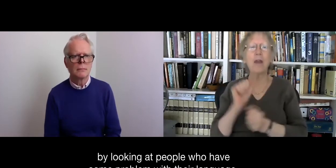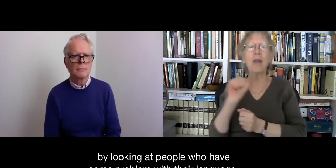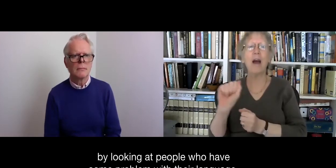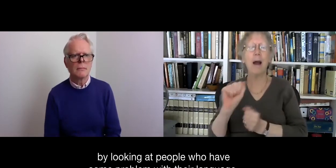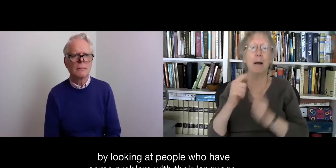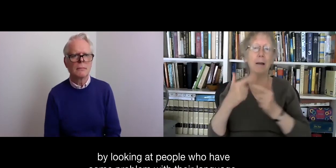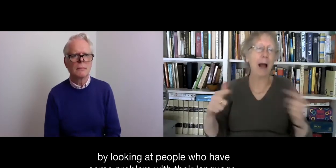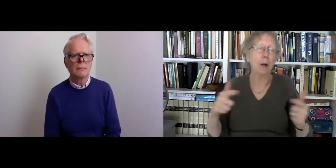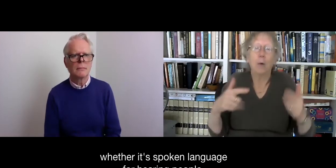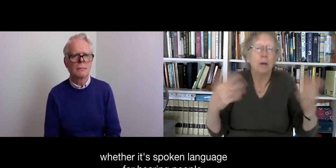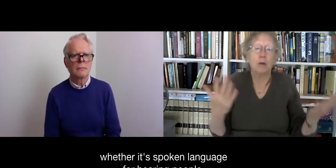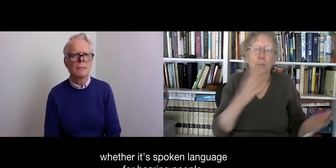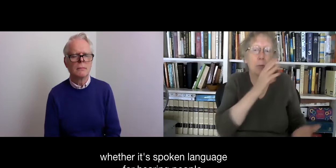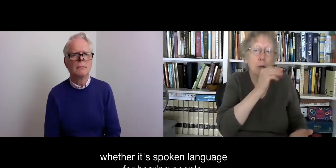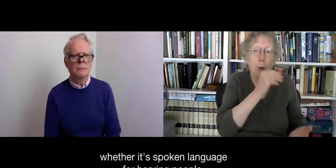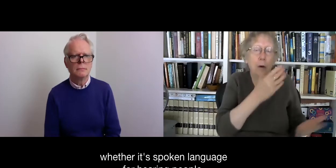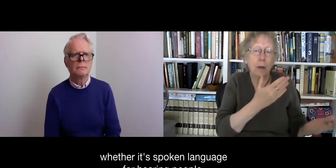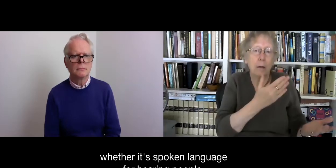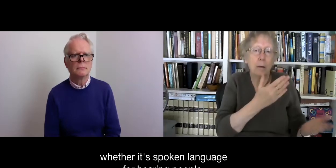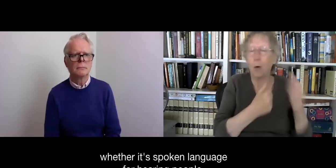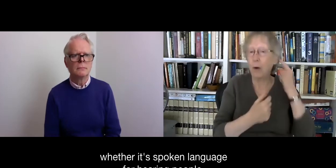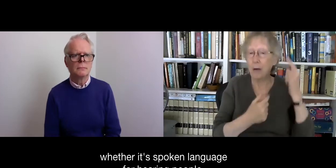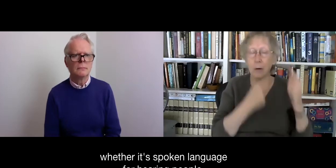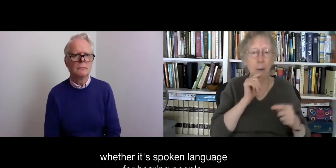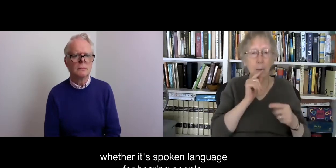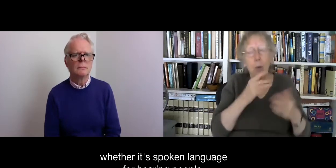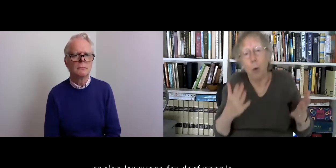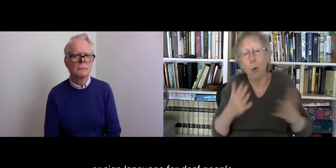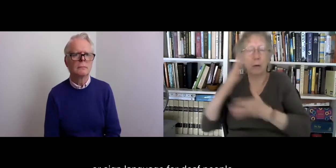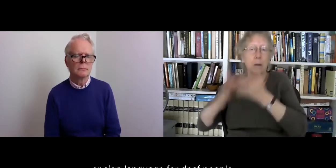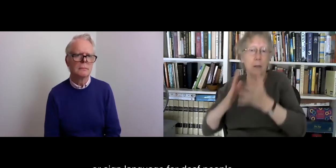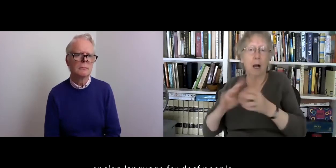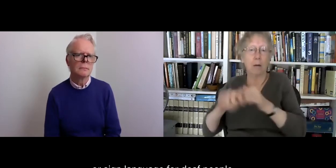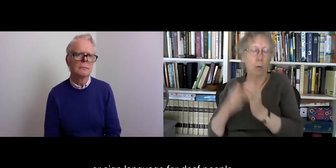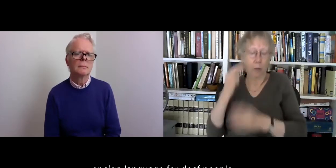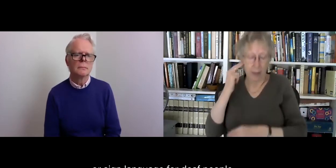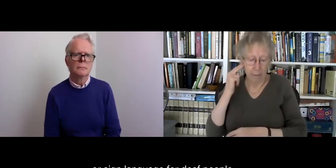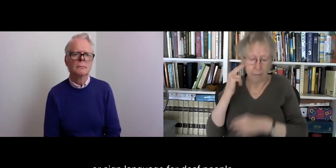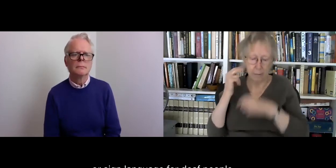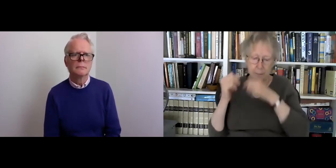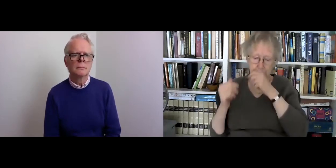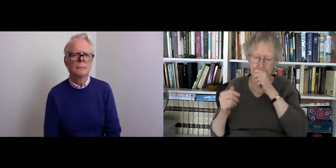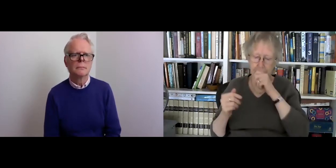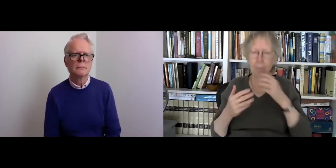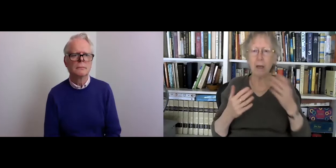their language, whether it's spoken language for hearing people or sign language for deaf people.